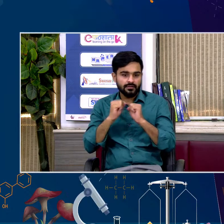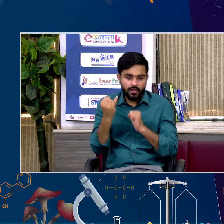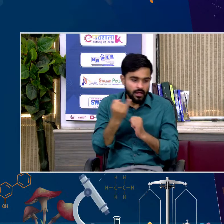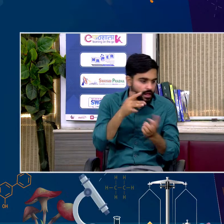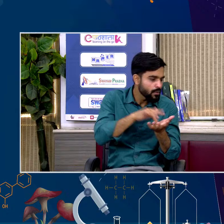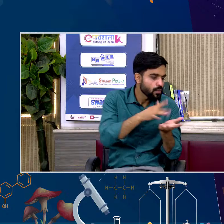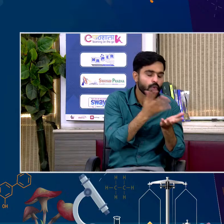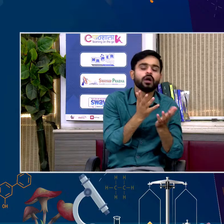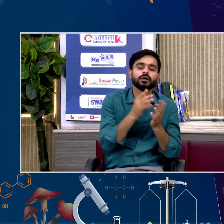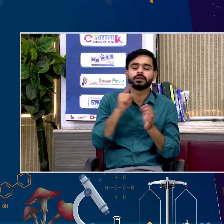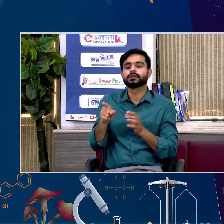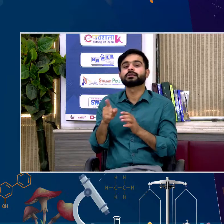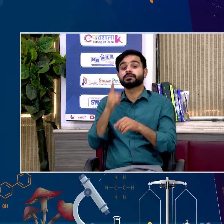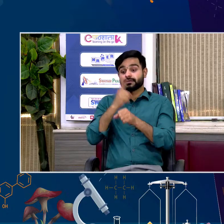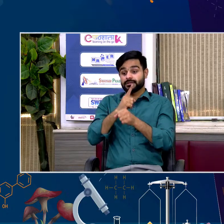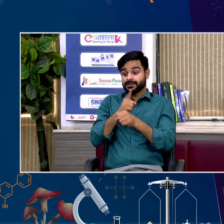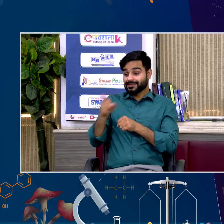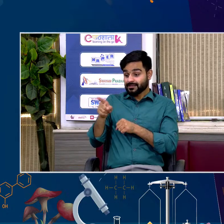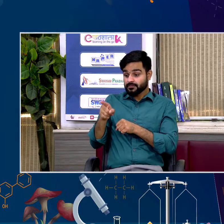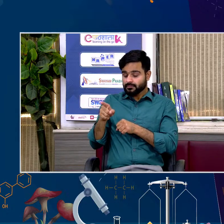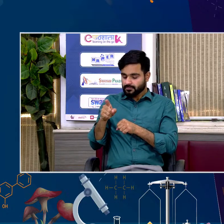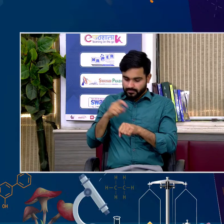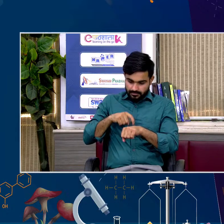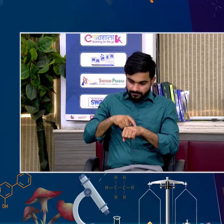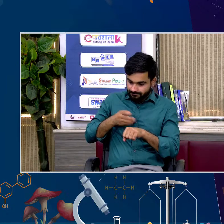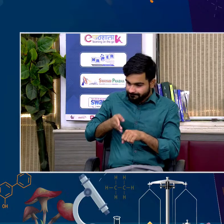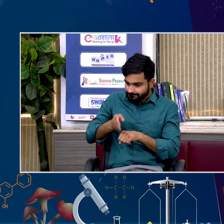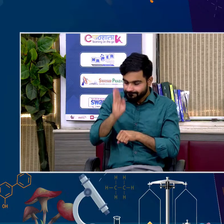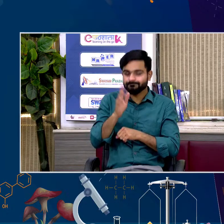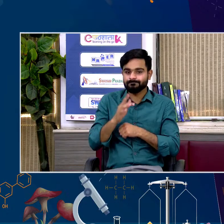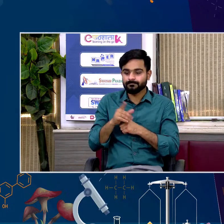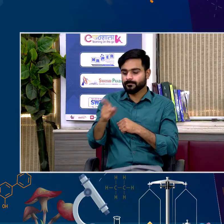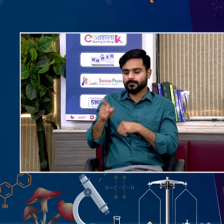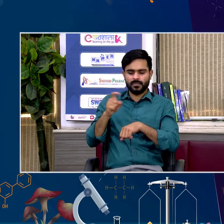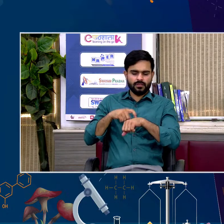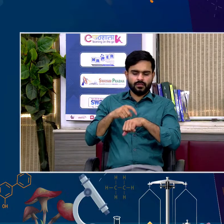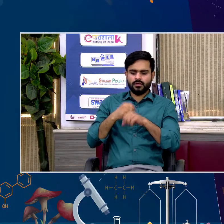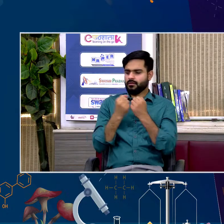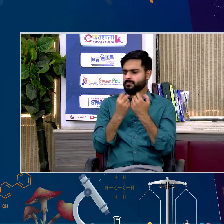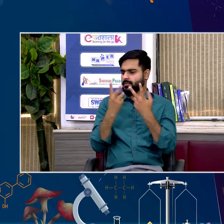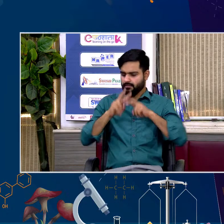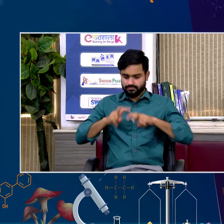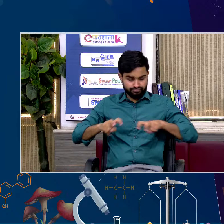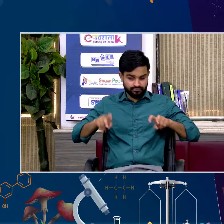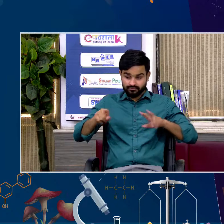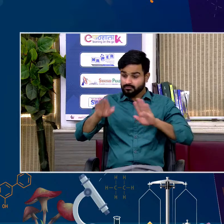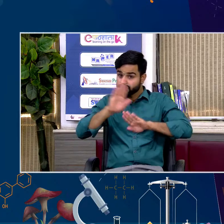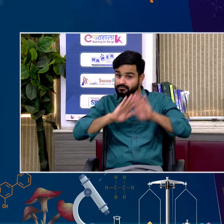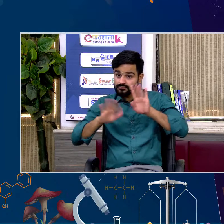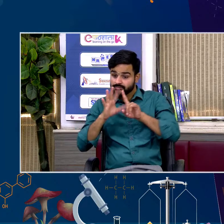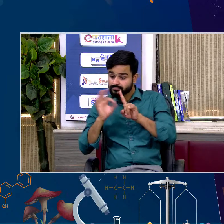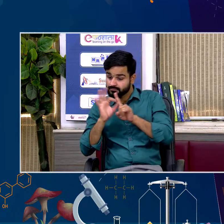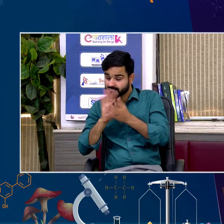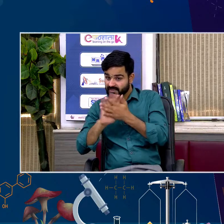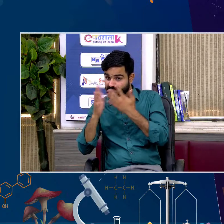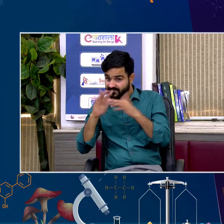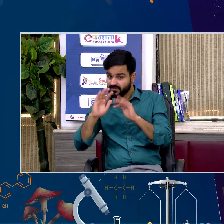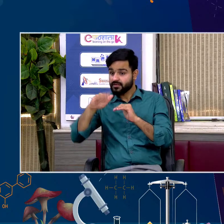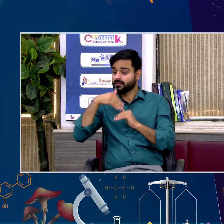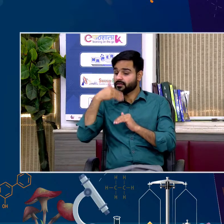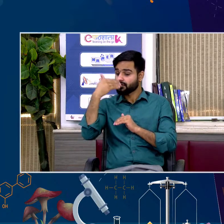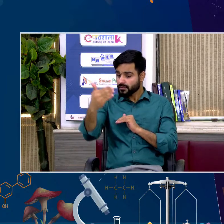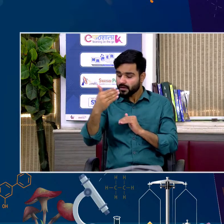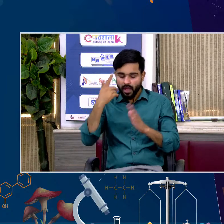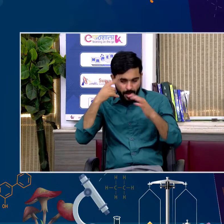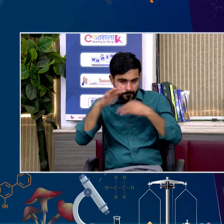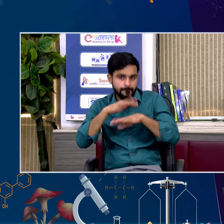environments. So the teacher can put a timer to tell the child that these many minutes are left for this activity to get over. After that, the next